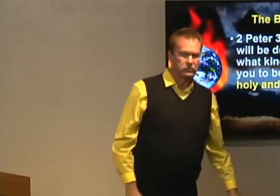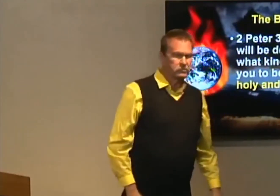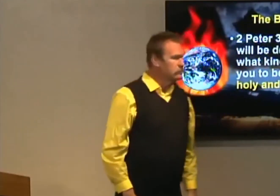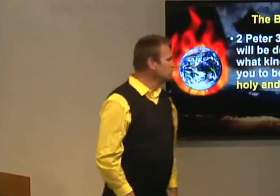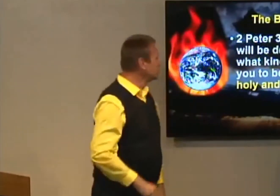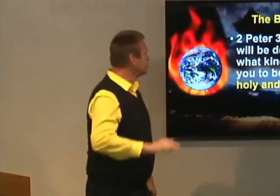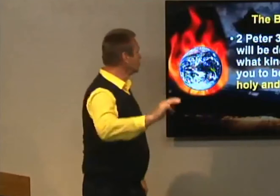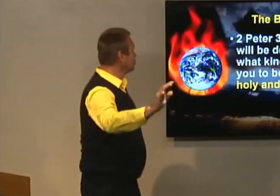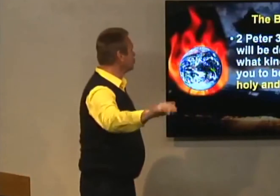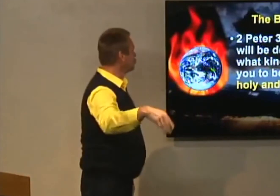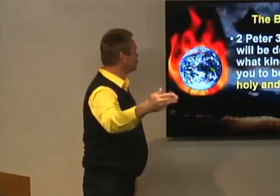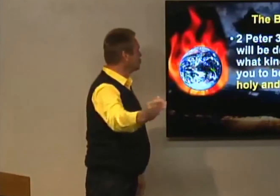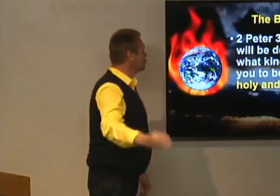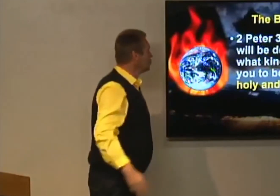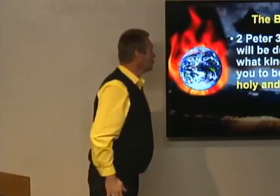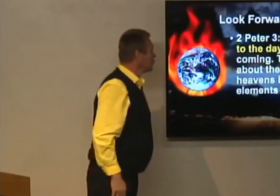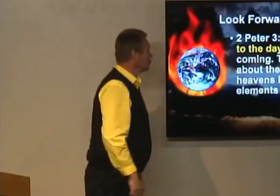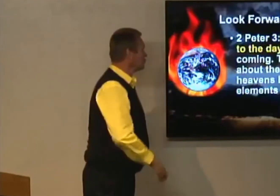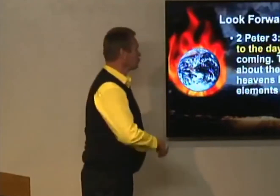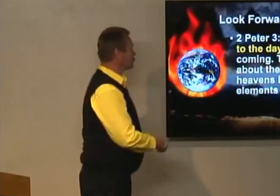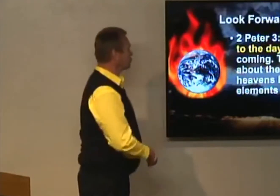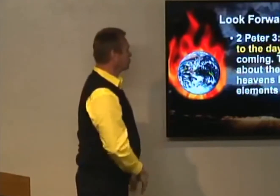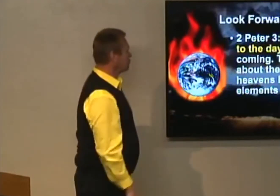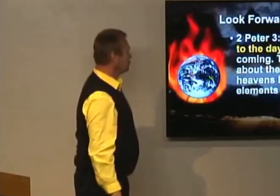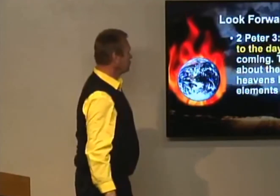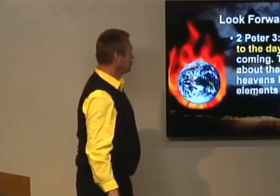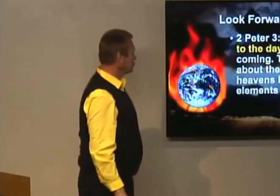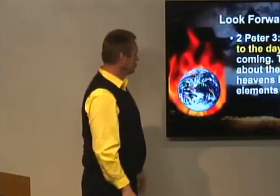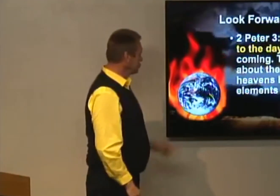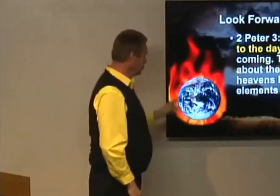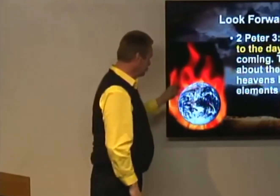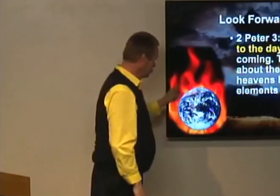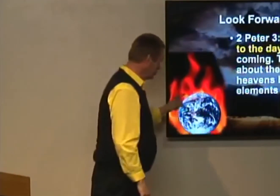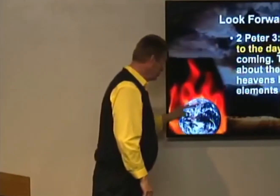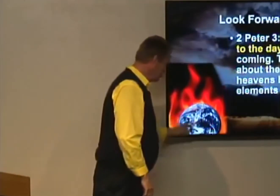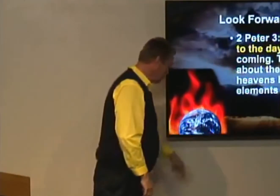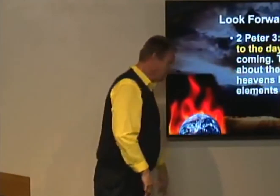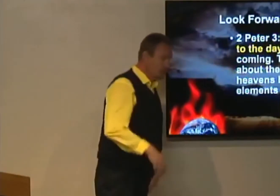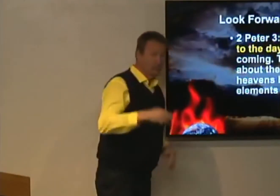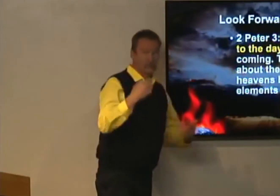All those people who rebelled against him and rejected him and denied him.